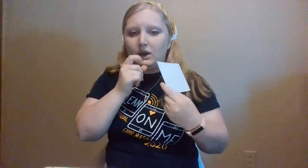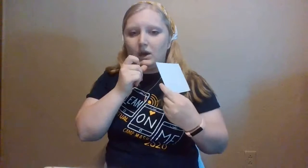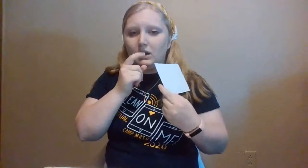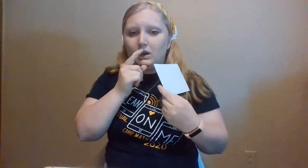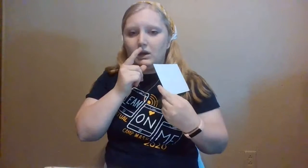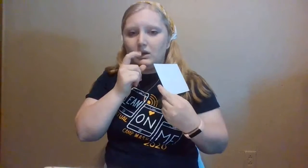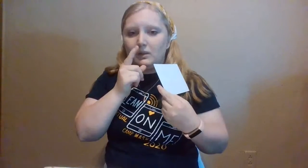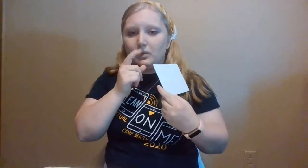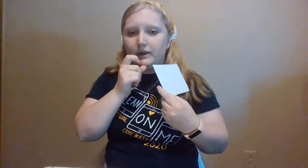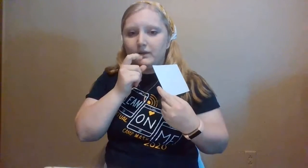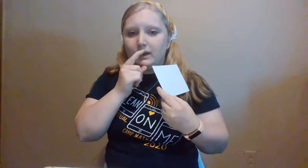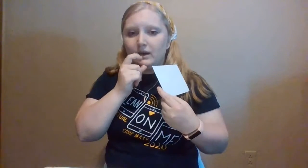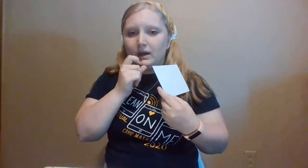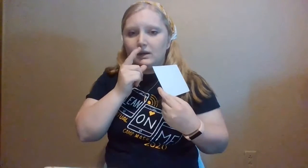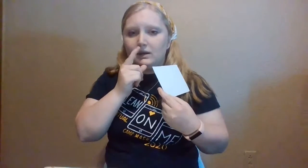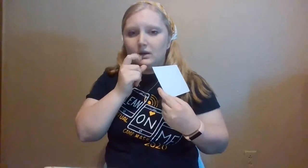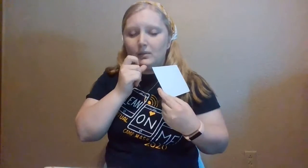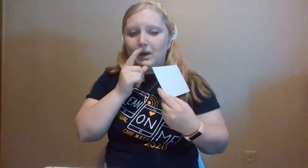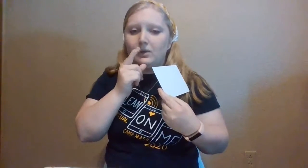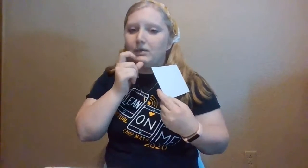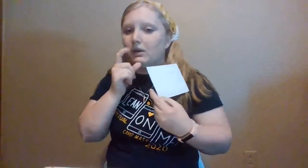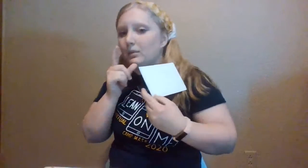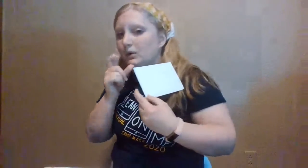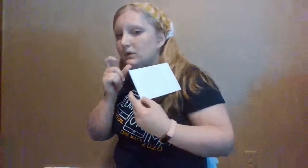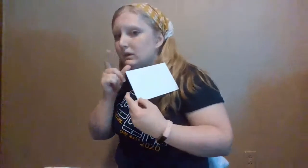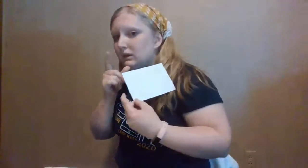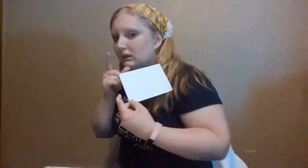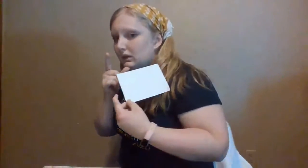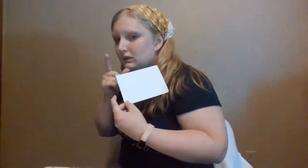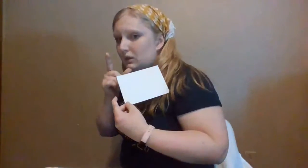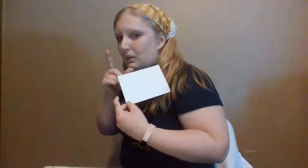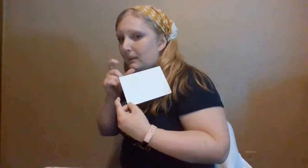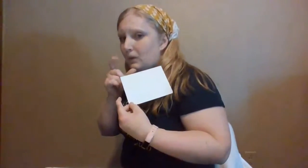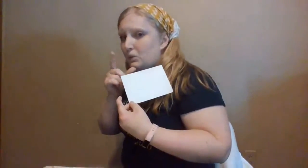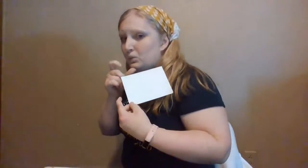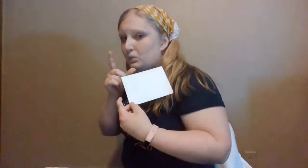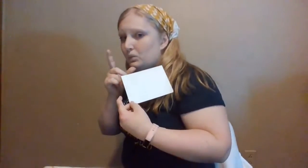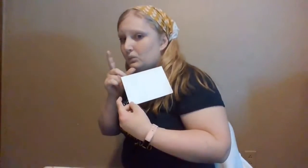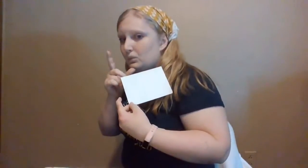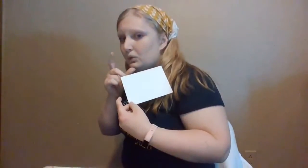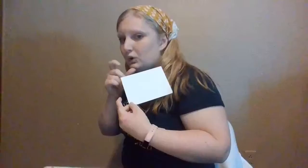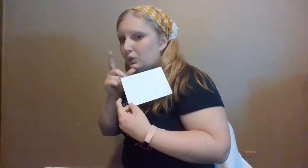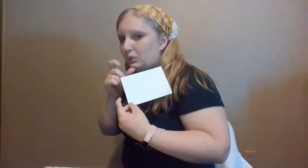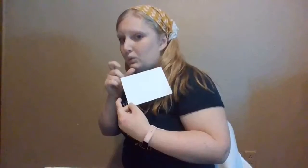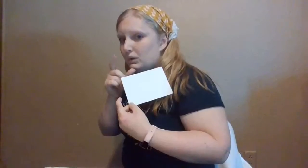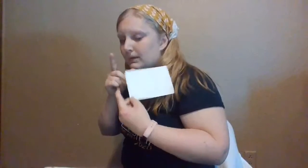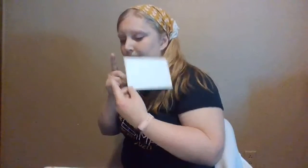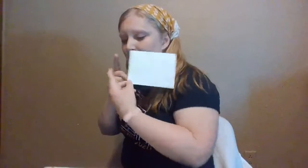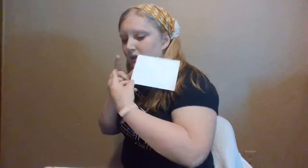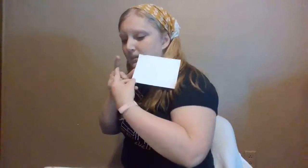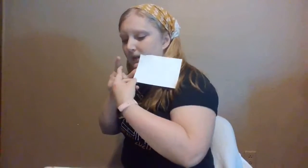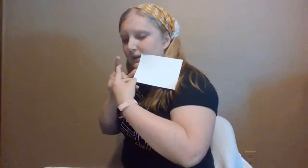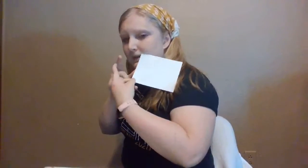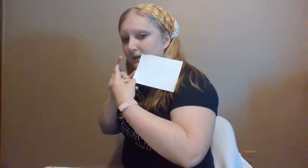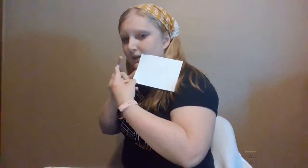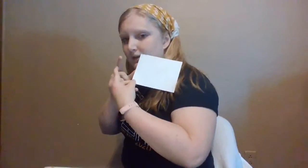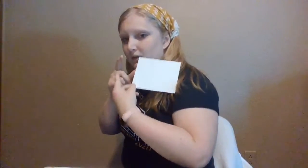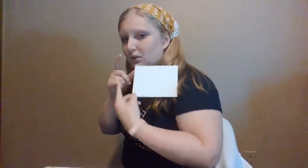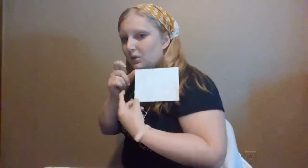finger, your pointer finger, into your mouth almost. So, who. Who. You bend this knuckle.